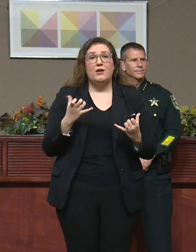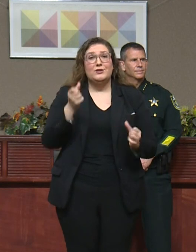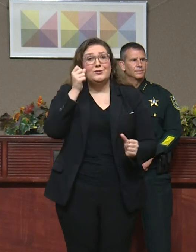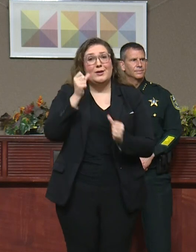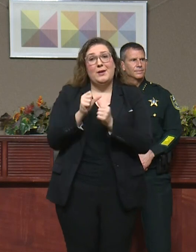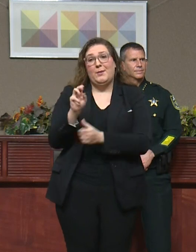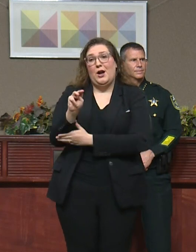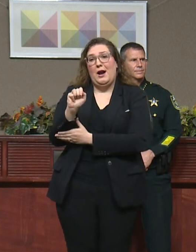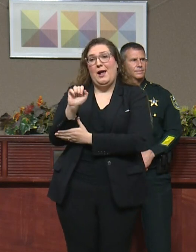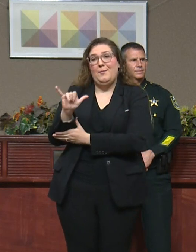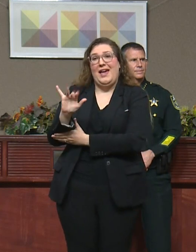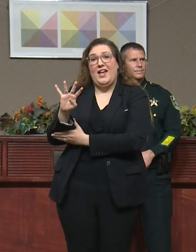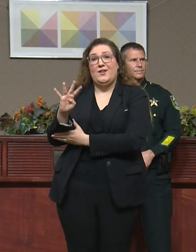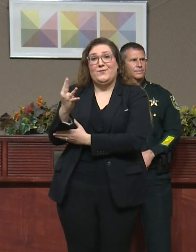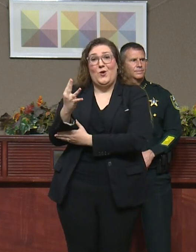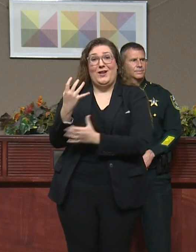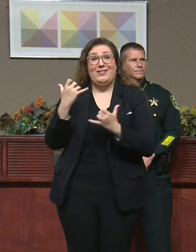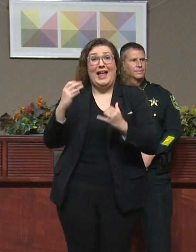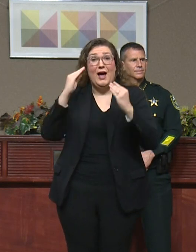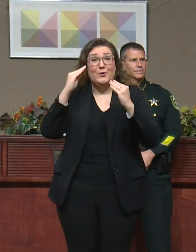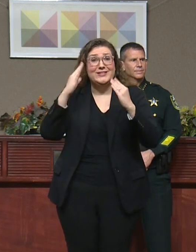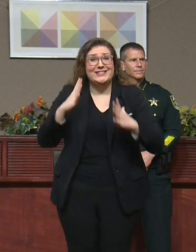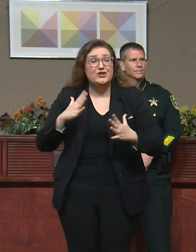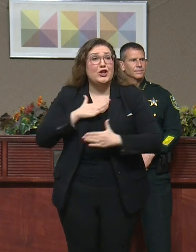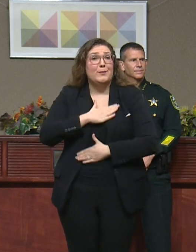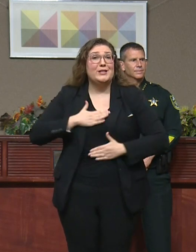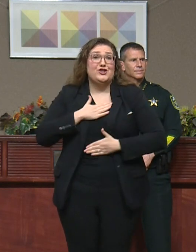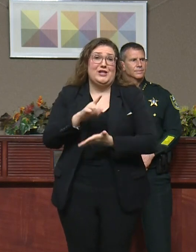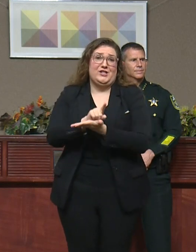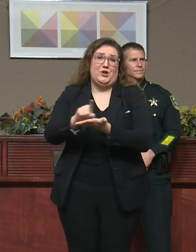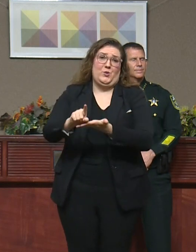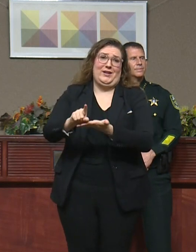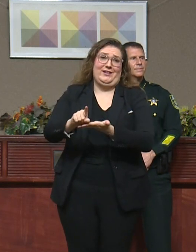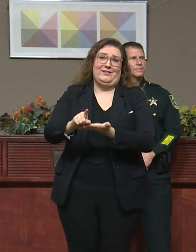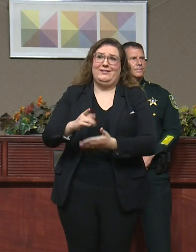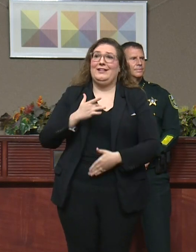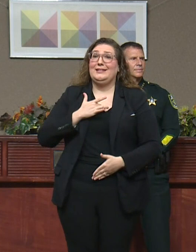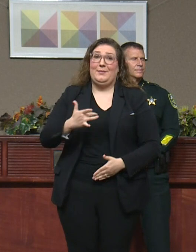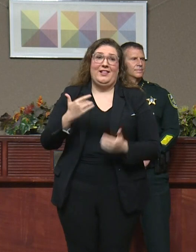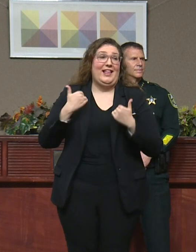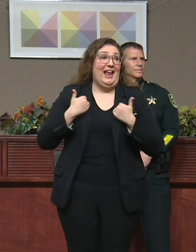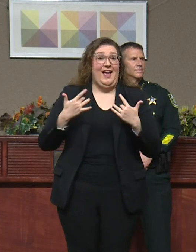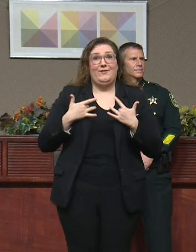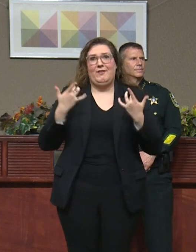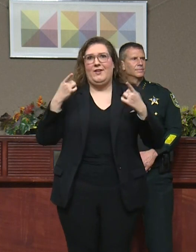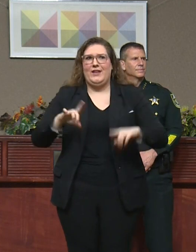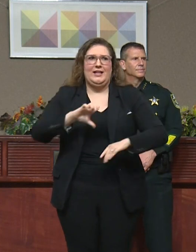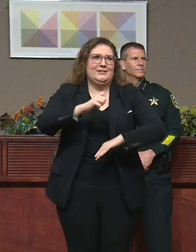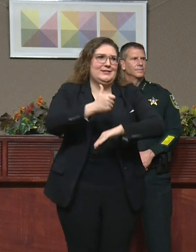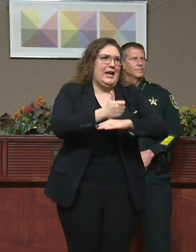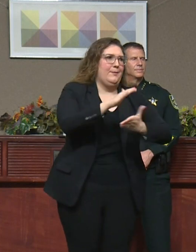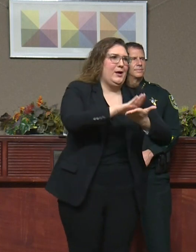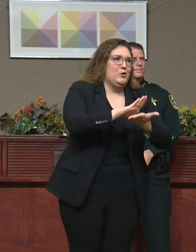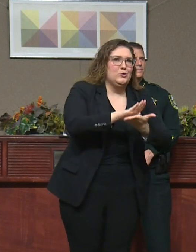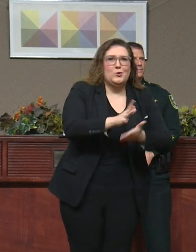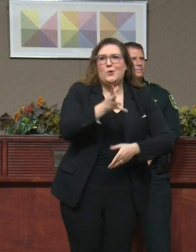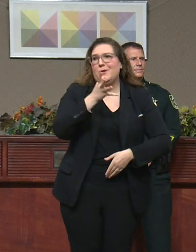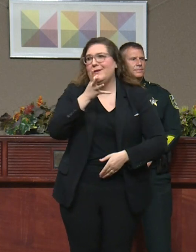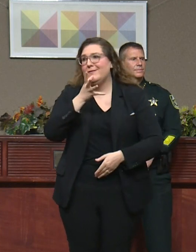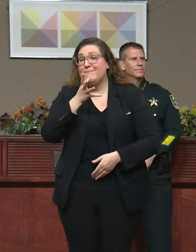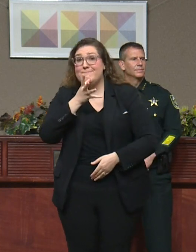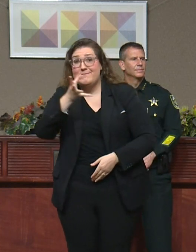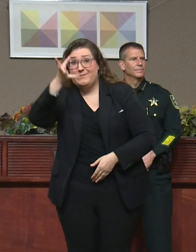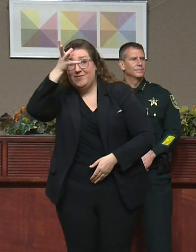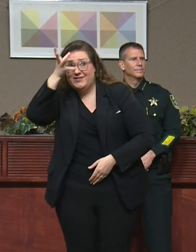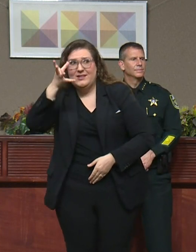4th is Teacher Appreciation Week. And normally we would have lots of things going on at the school, parents bringing in items,